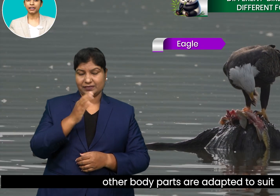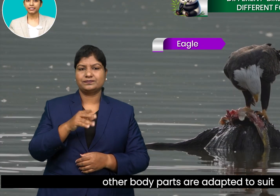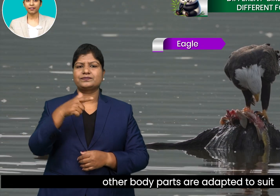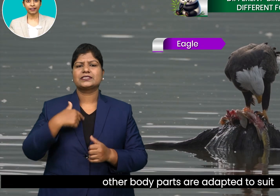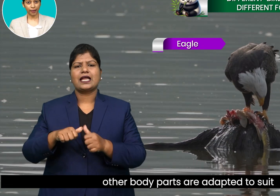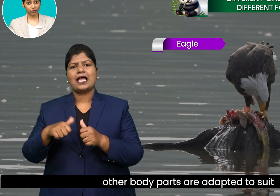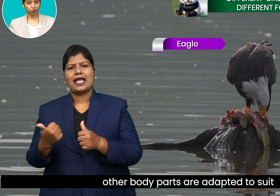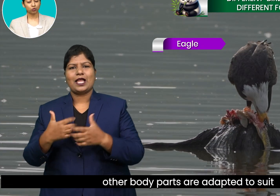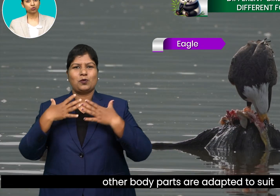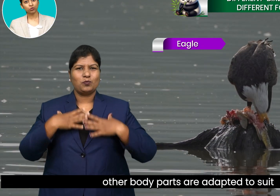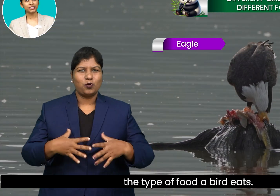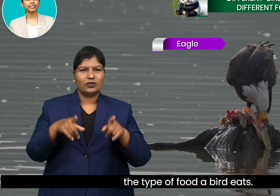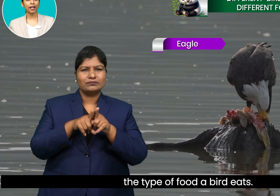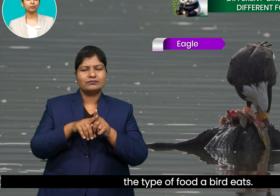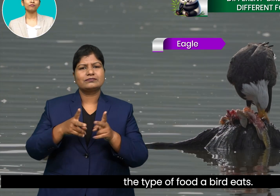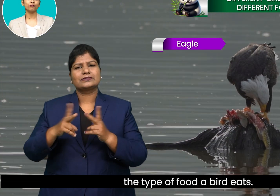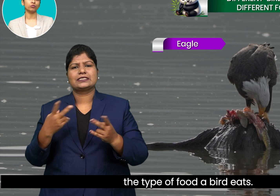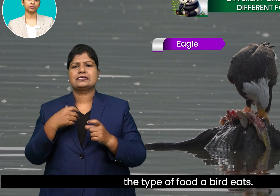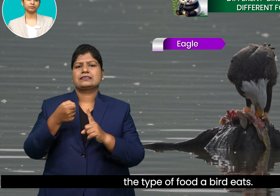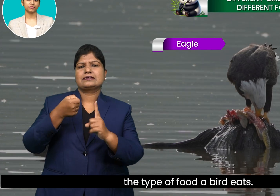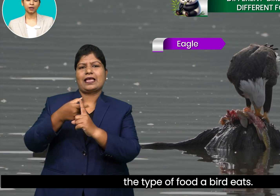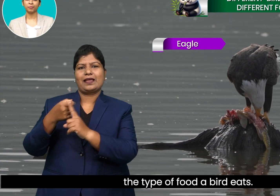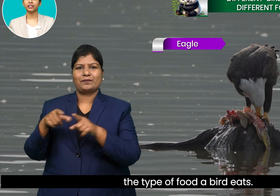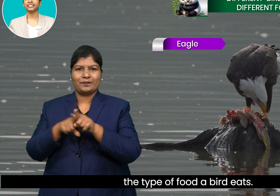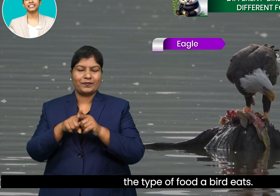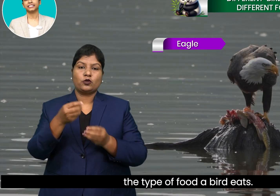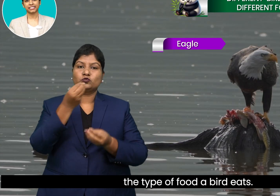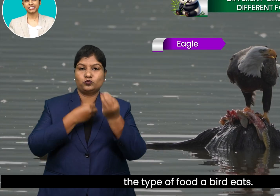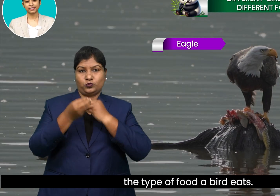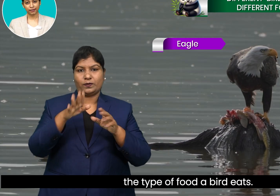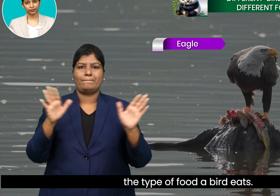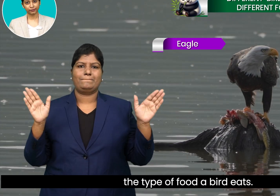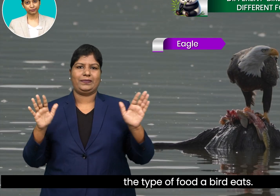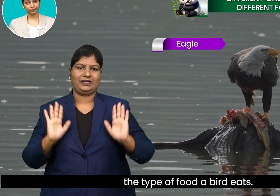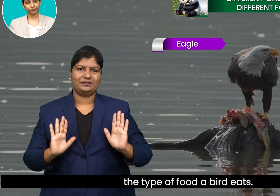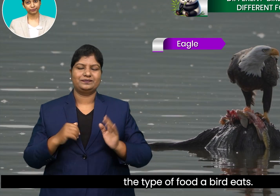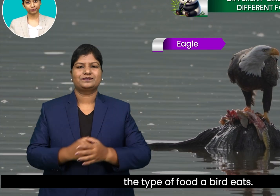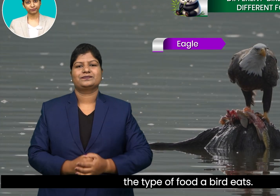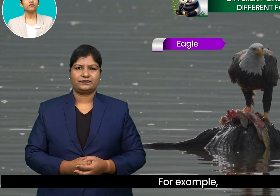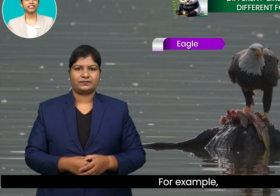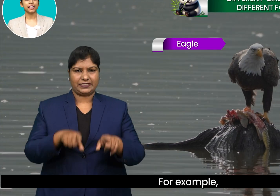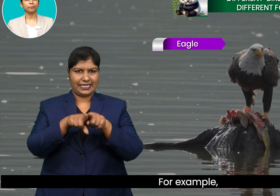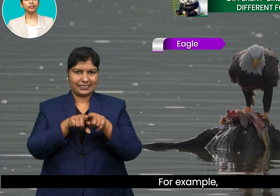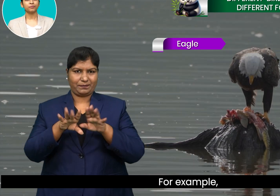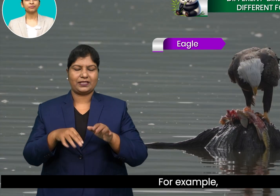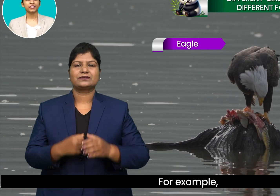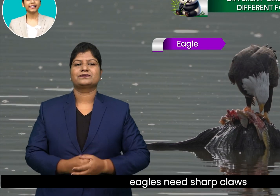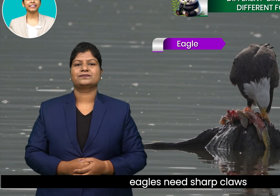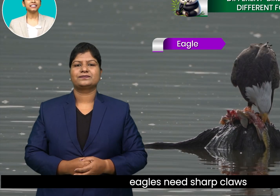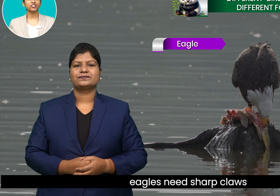body parts are adapted to suit the type of food a bird eats. For